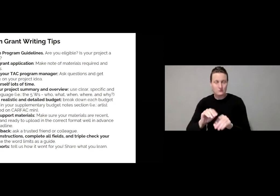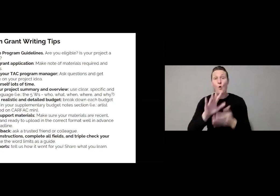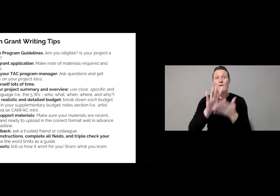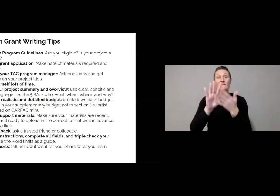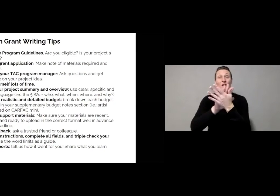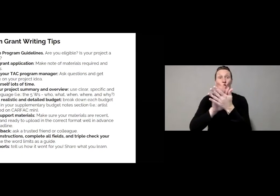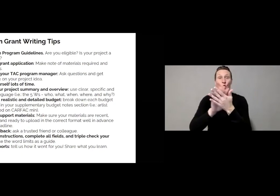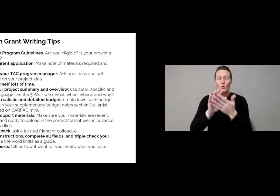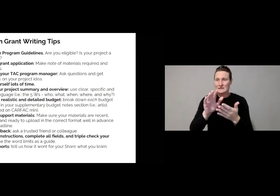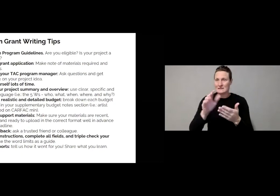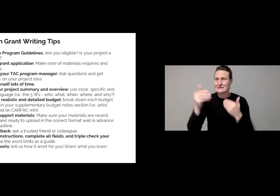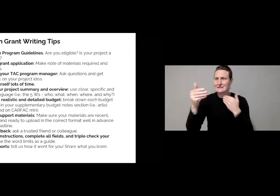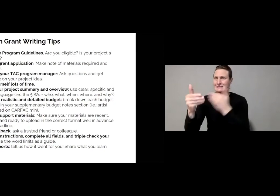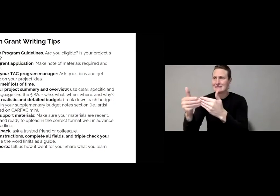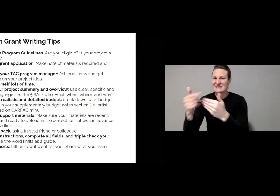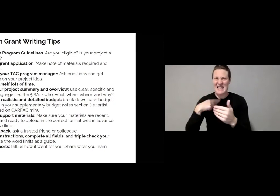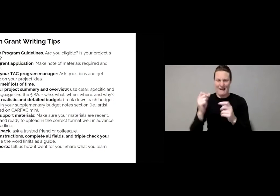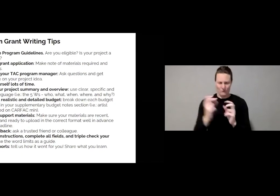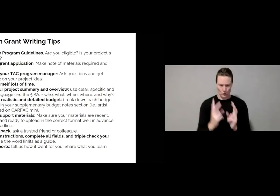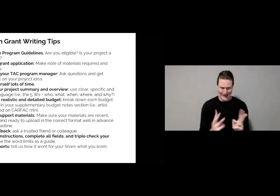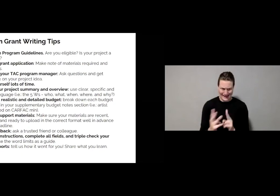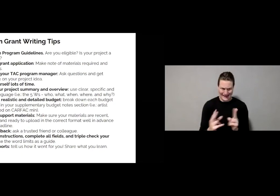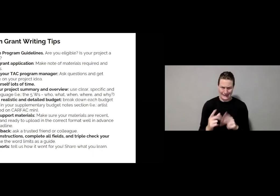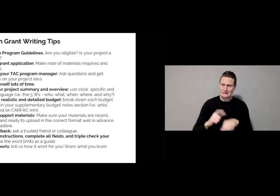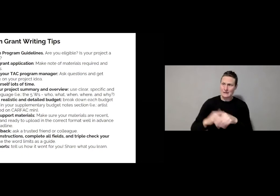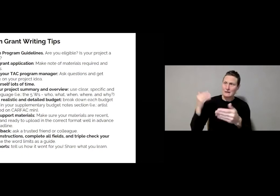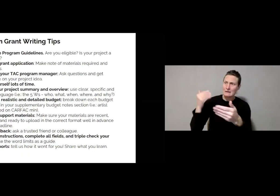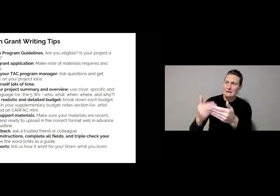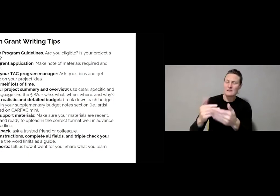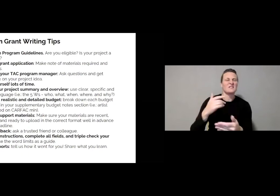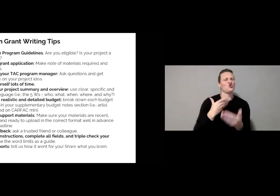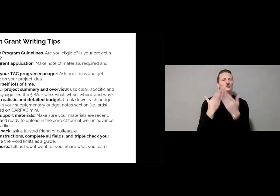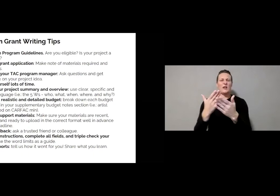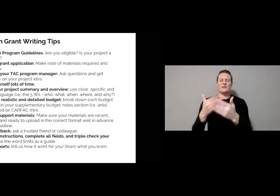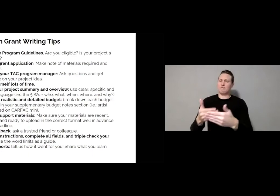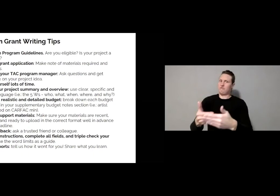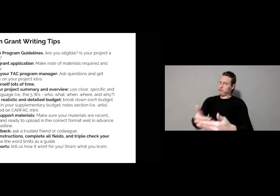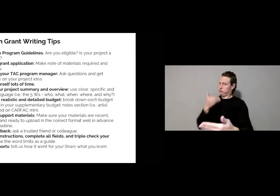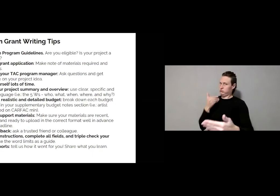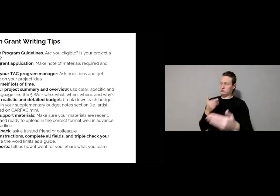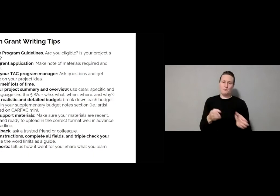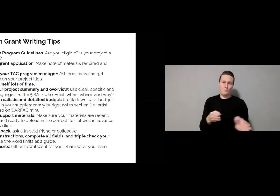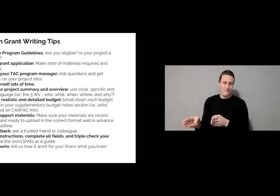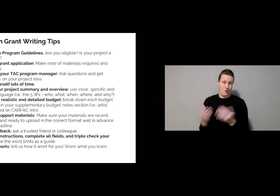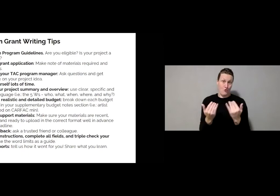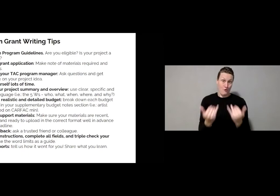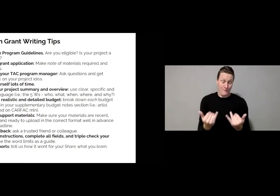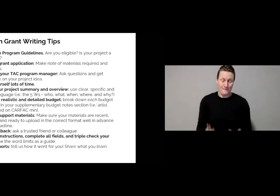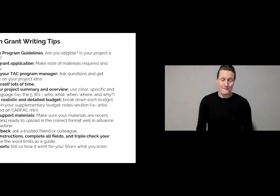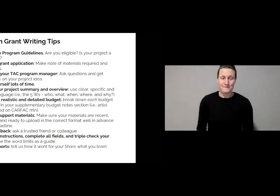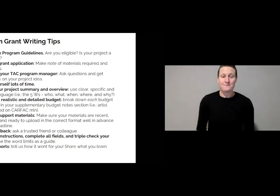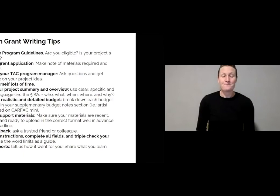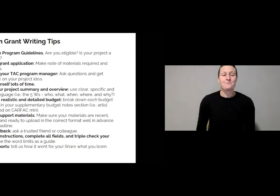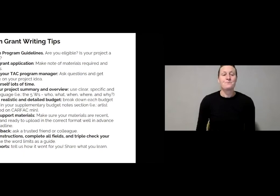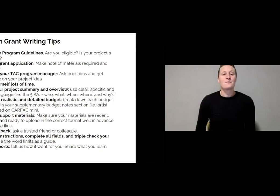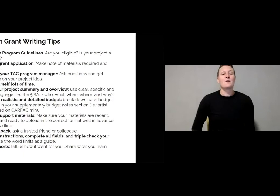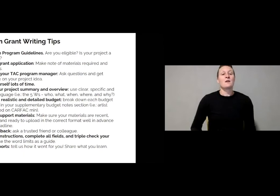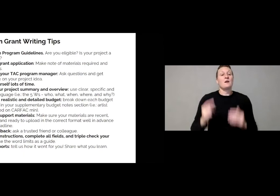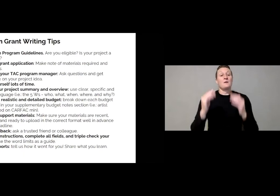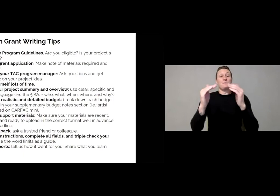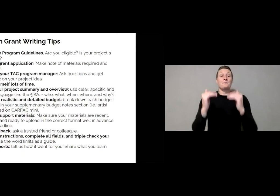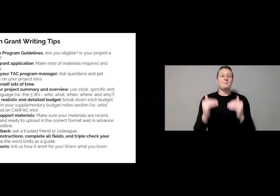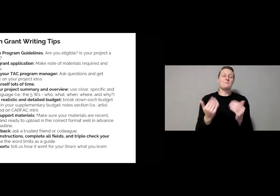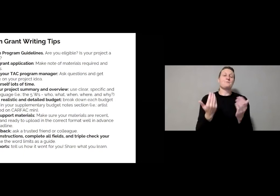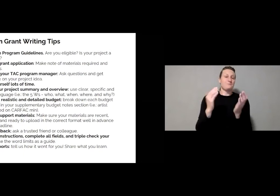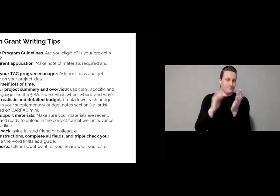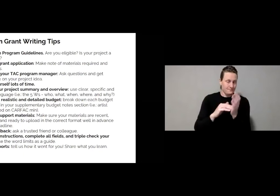that, can be a bit time consuming. So just give yourself loads of time. Craft your project summary and overview, just really using clear, direct